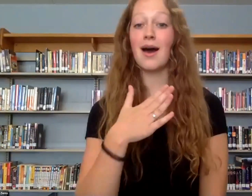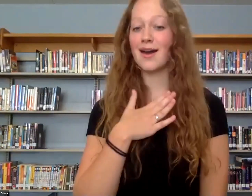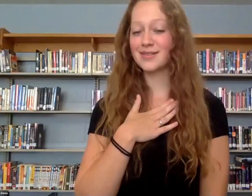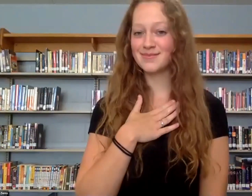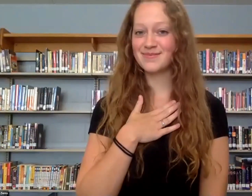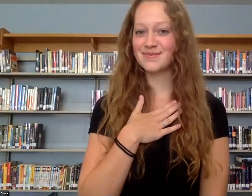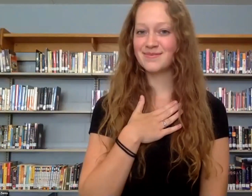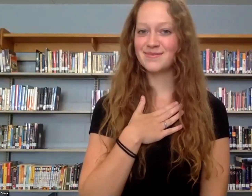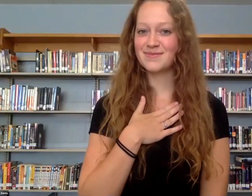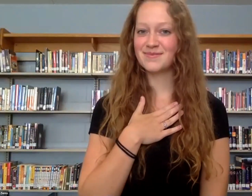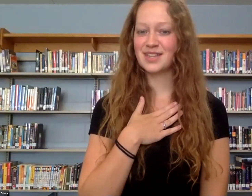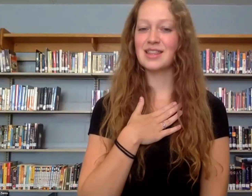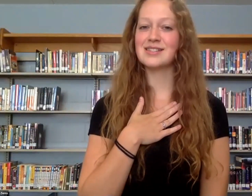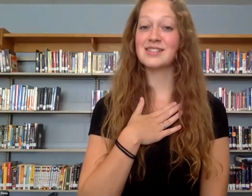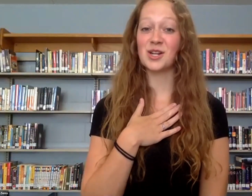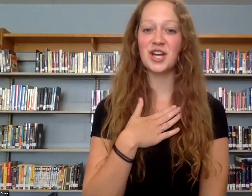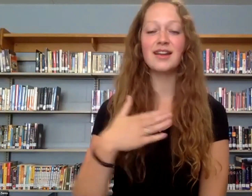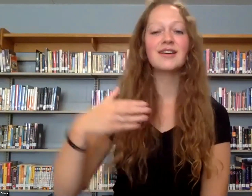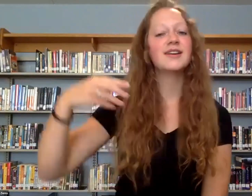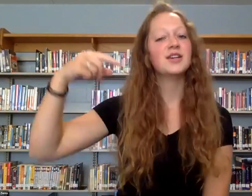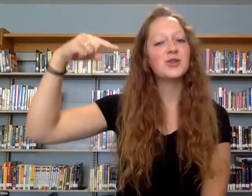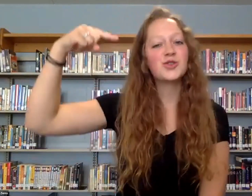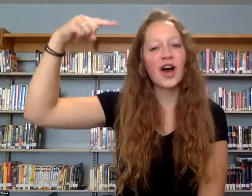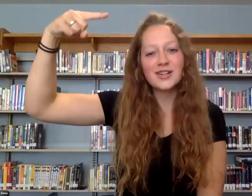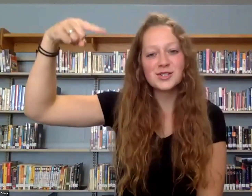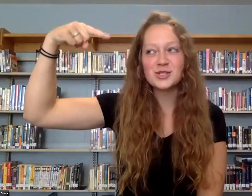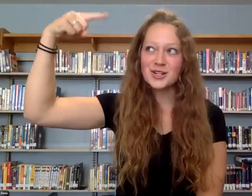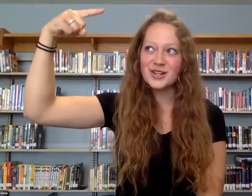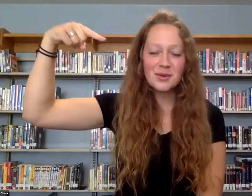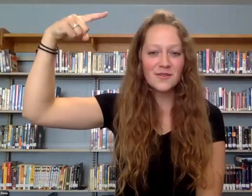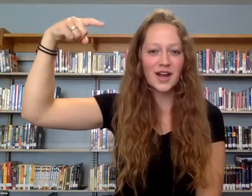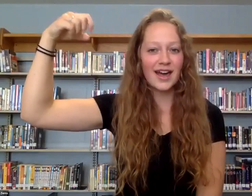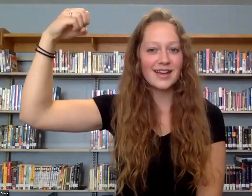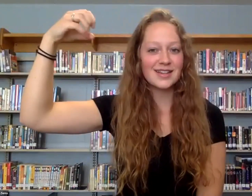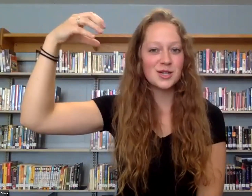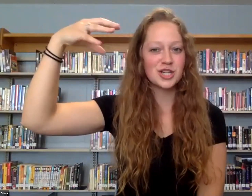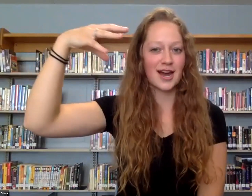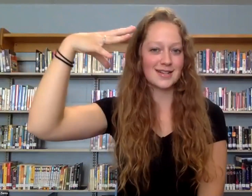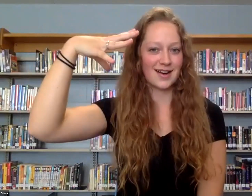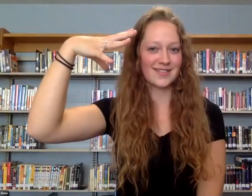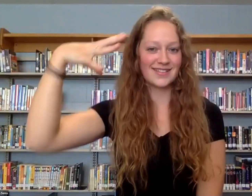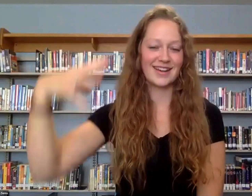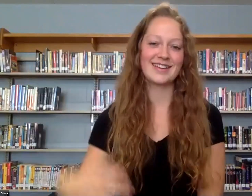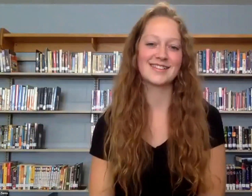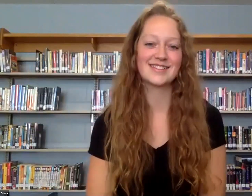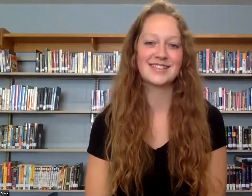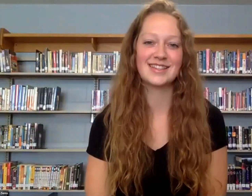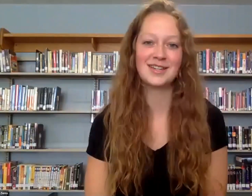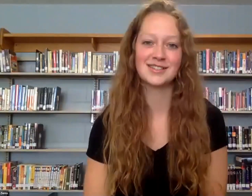my, and then sunshine. You draw a little circle above your head and then you shine down. I think it's the cutest sign